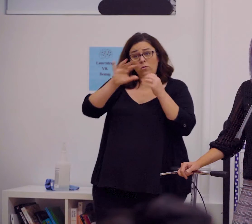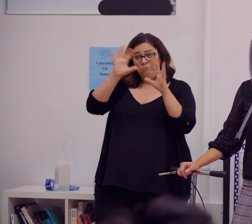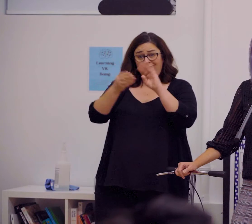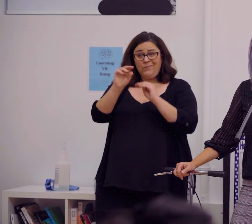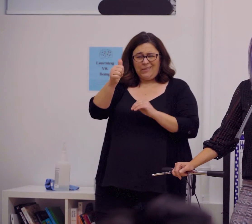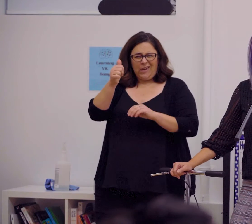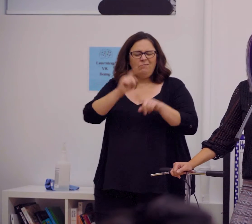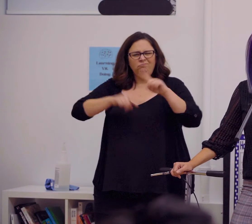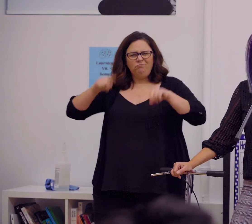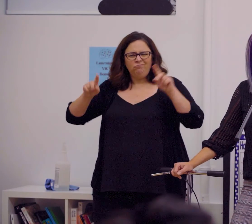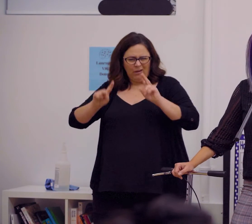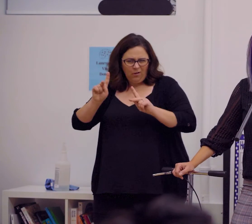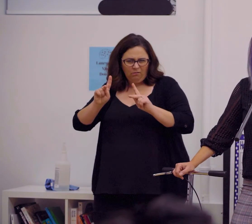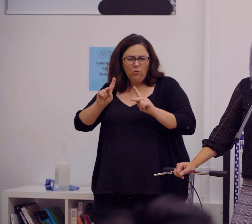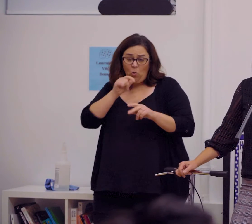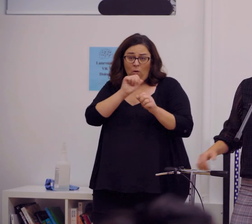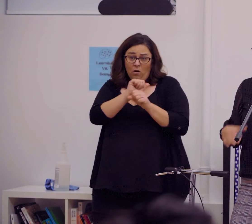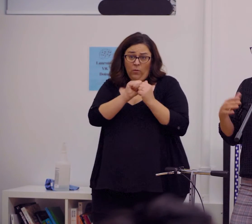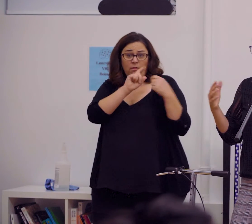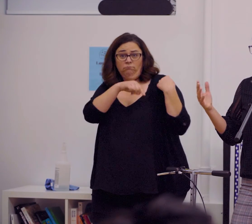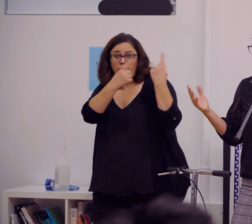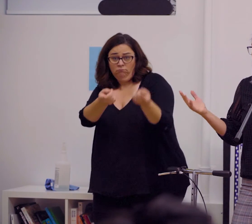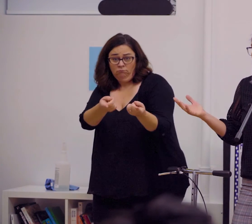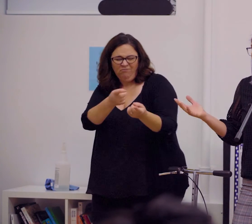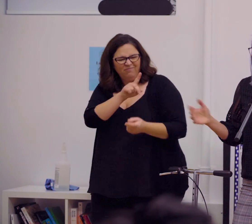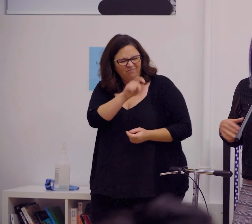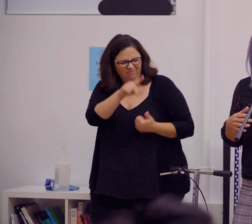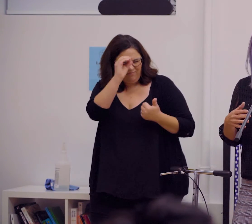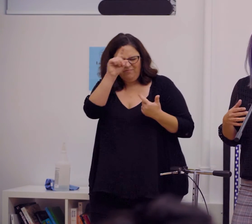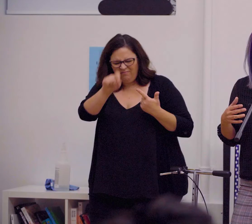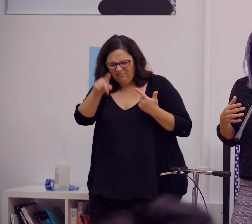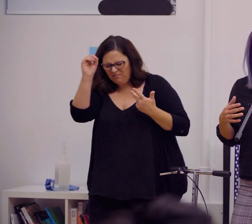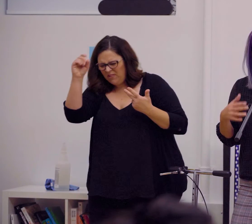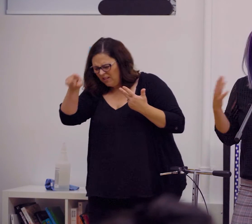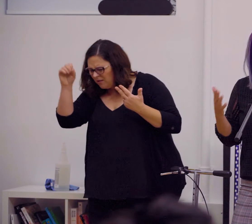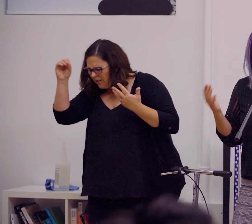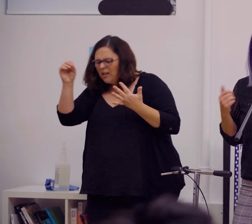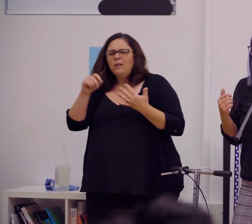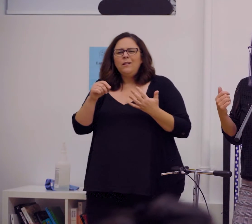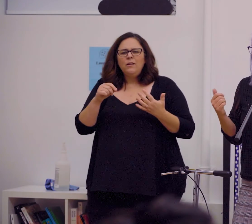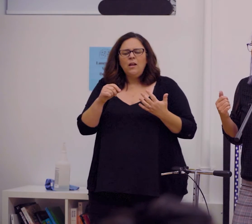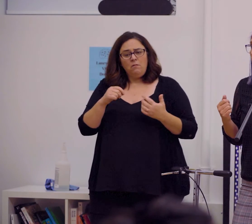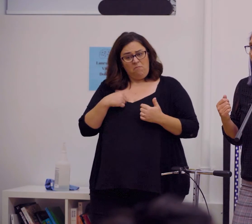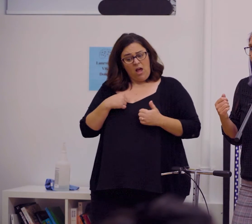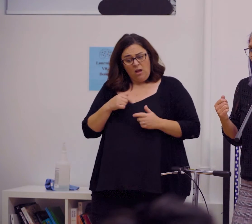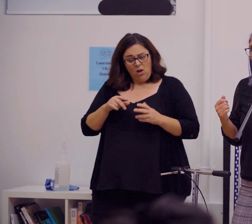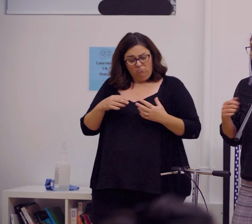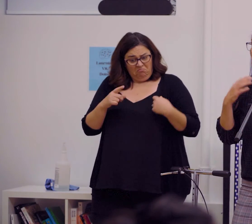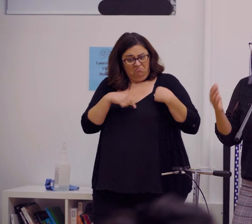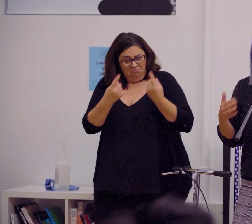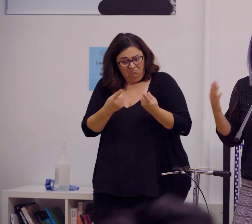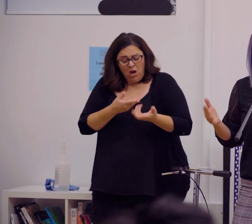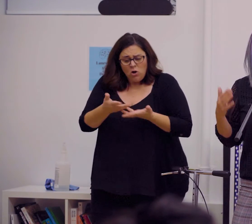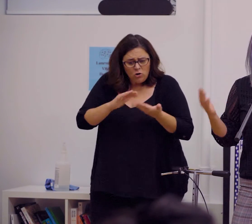with over the years in community to ask them how or ask them if I got about my work in the wrong